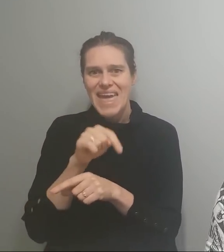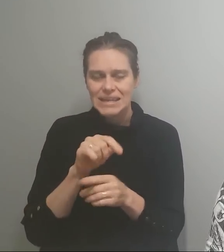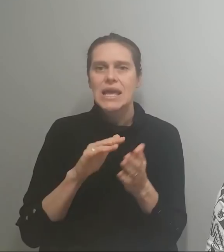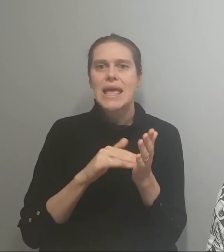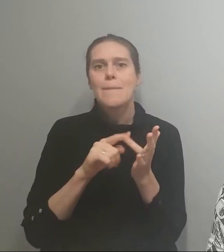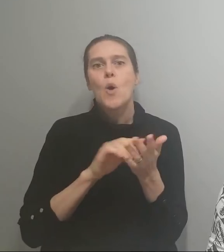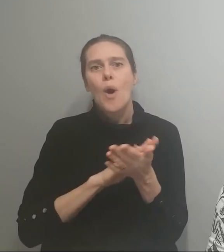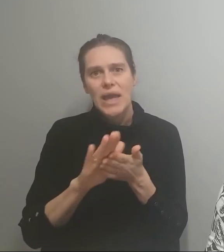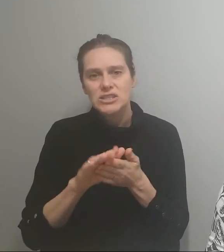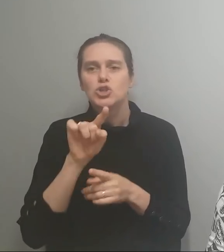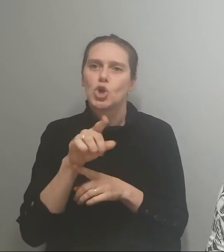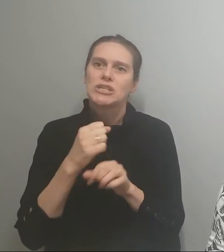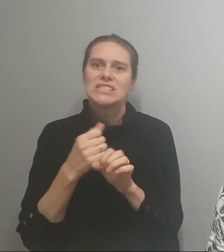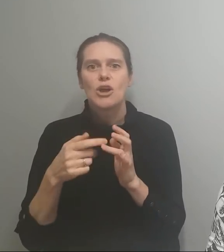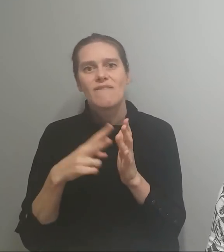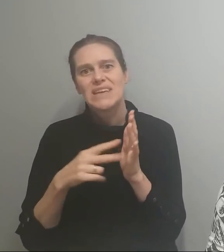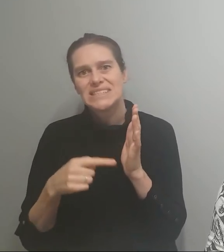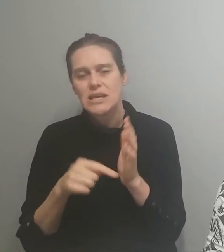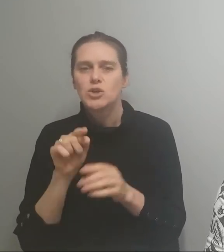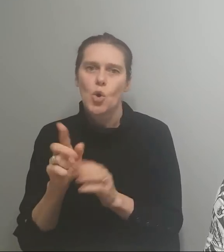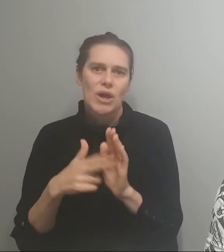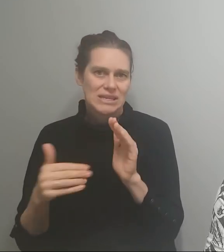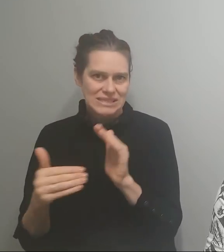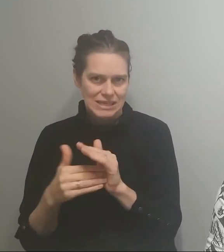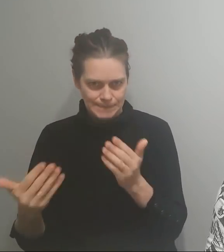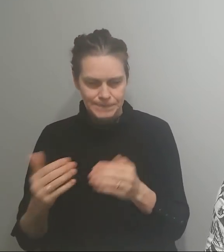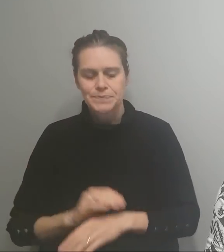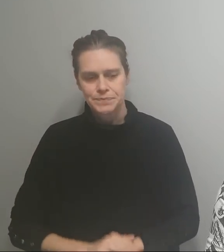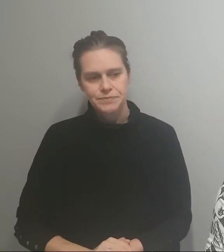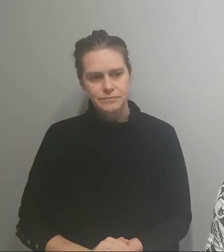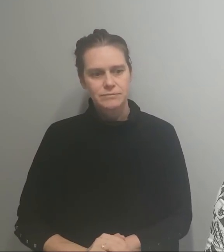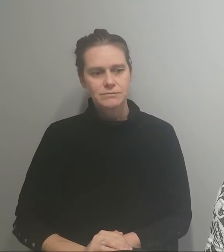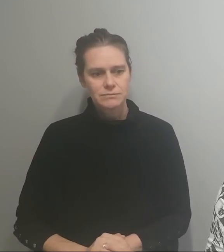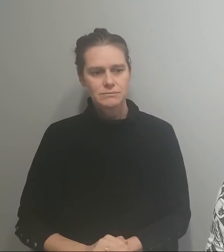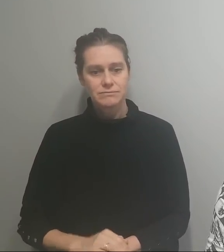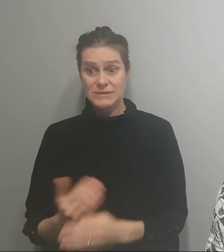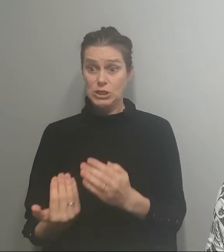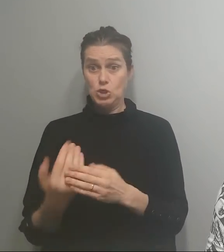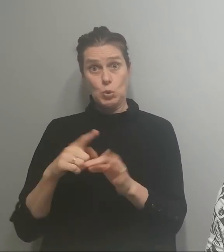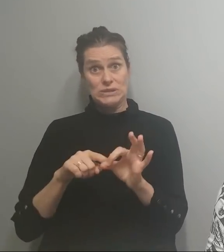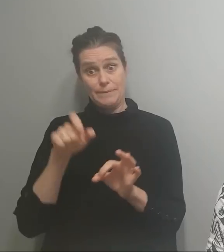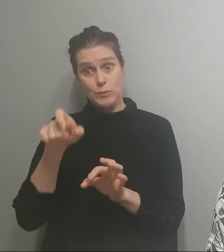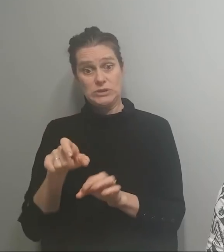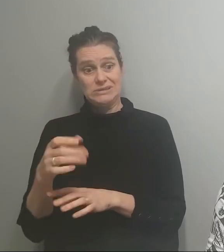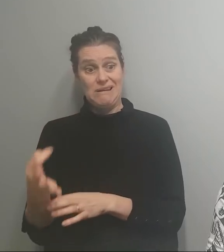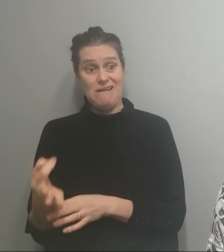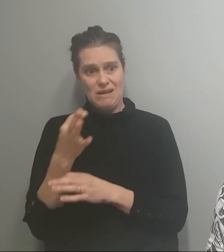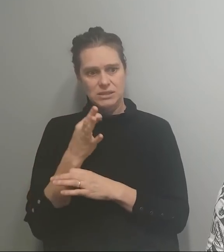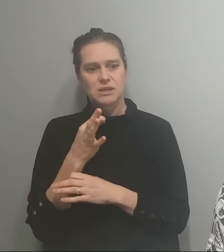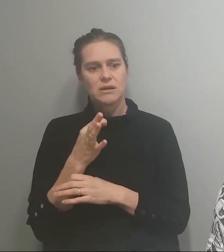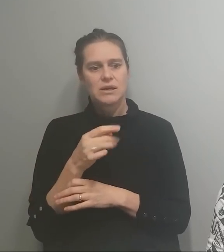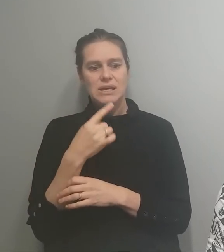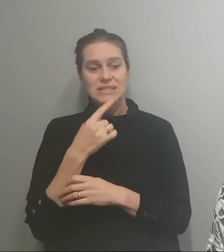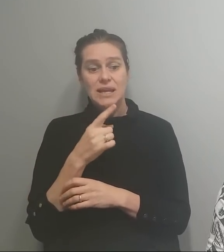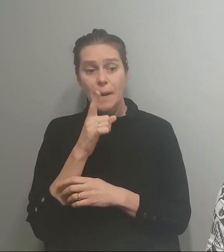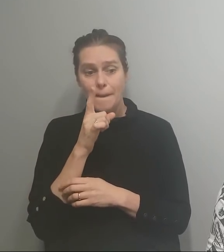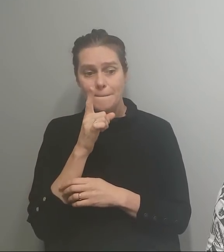stfeedback@moh.govt.nz. Graham has just asked, can disabled people from Mid Central who opt to manage their personal budgets from 1st of